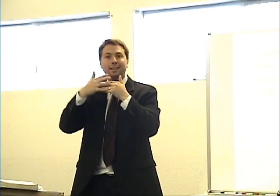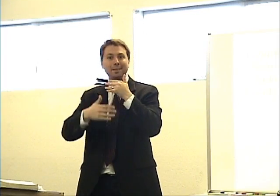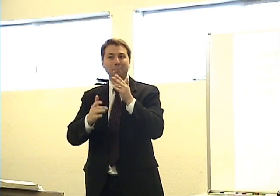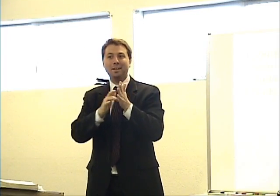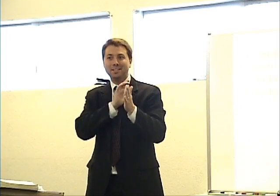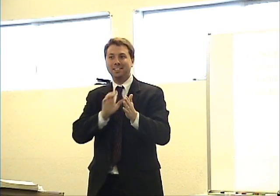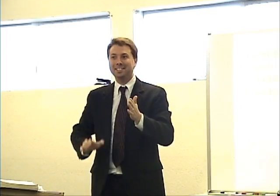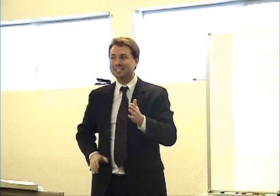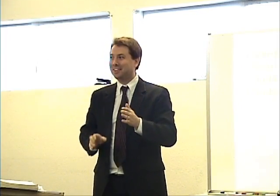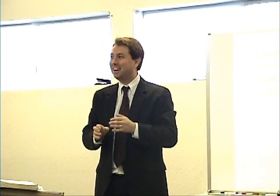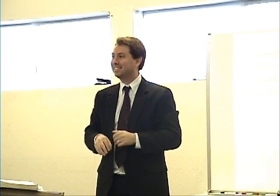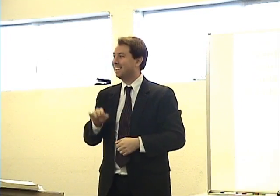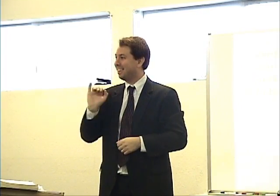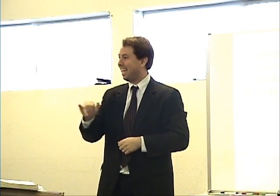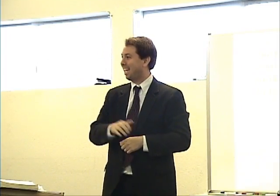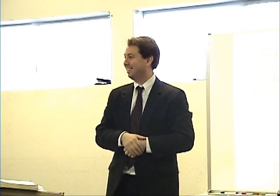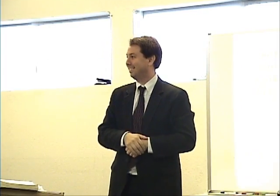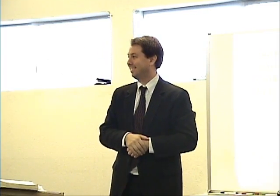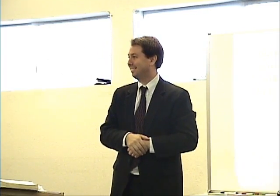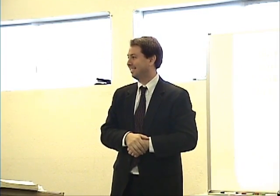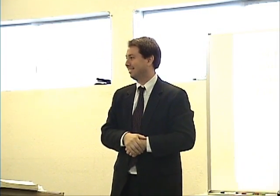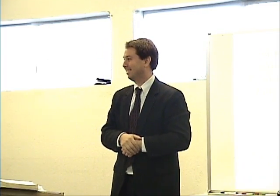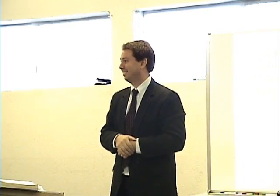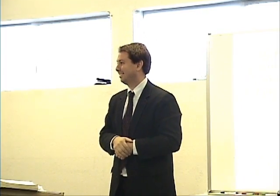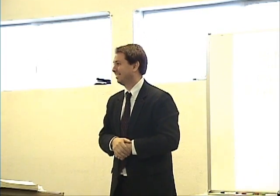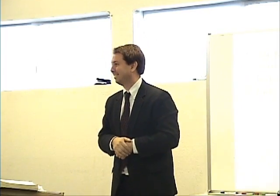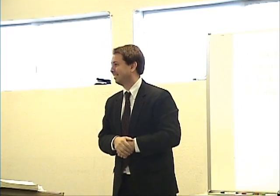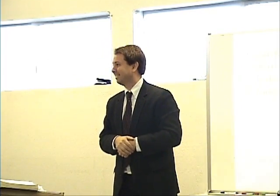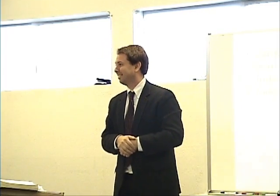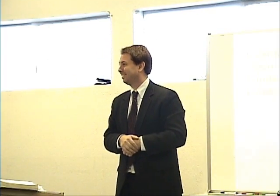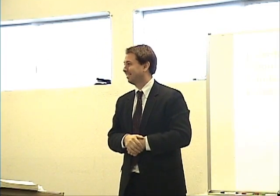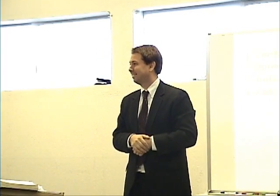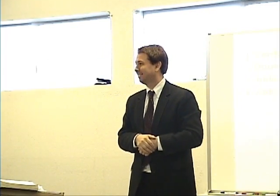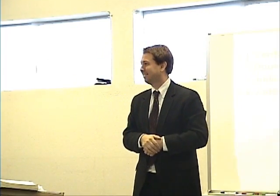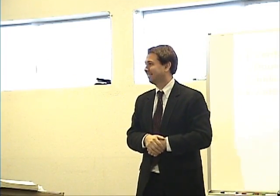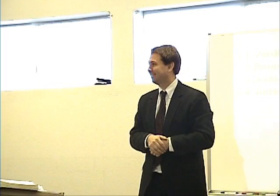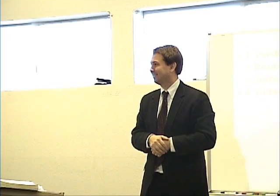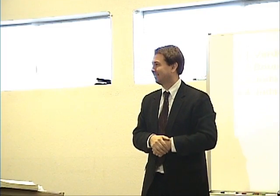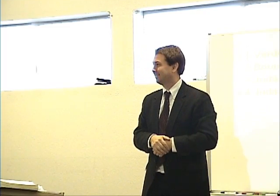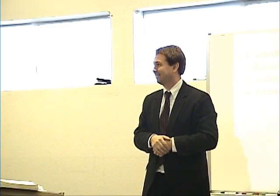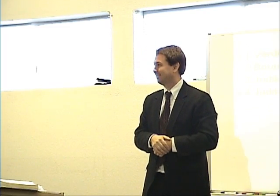innocent blood of Jesus Christ.